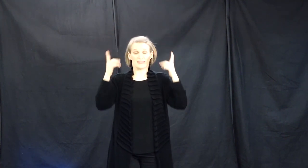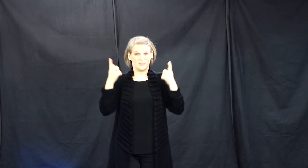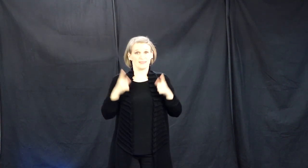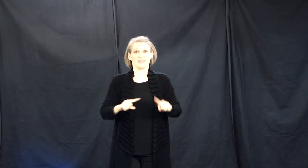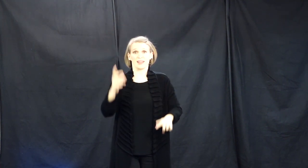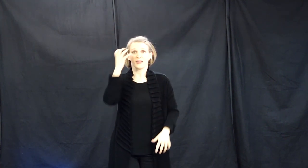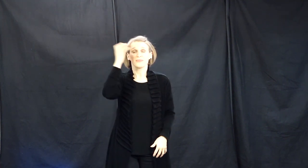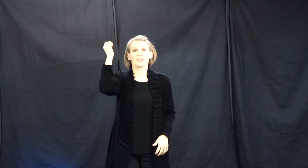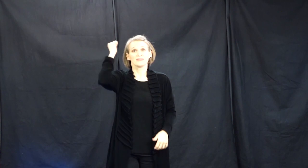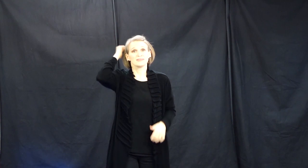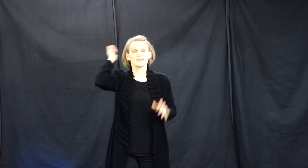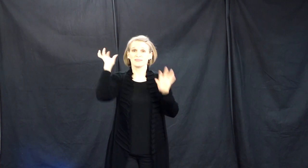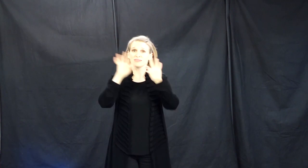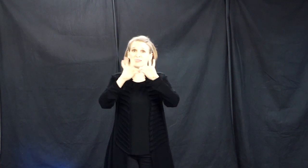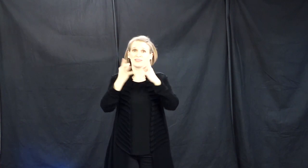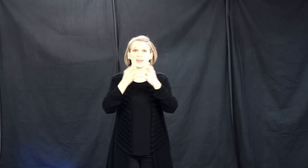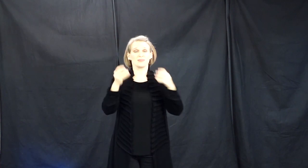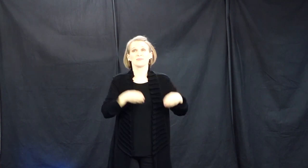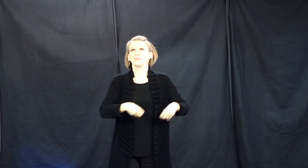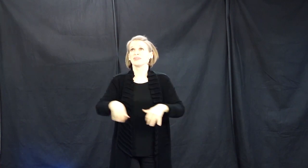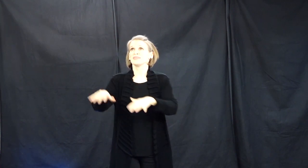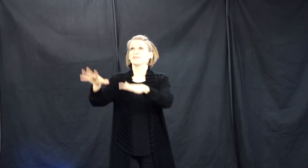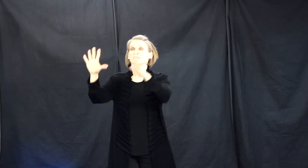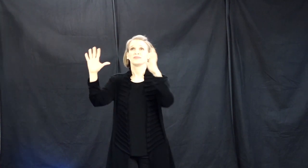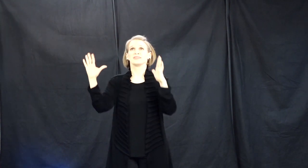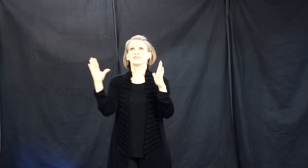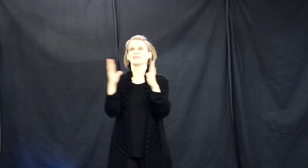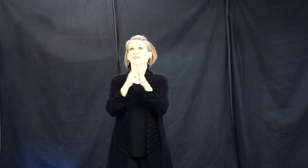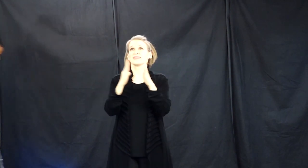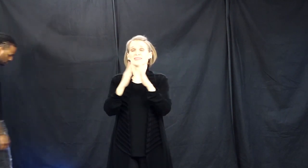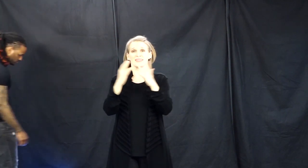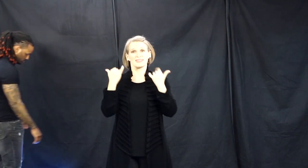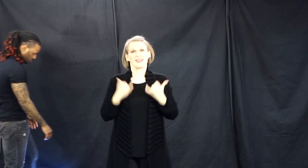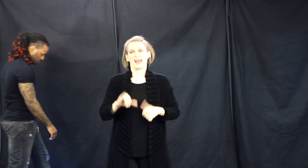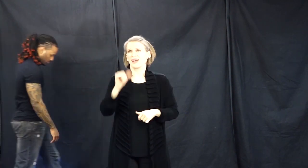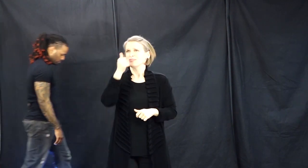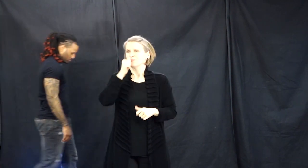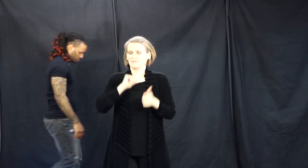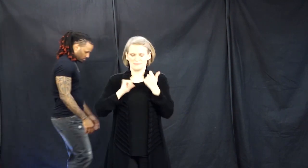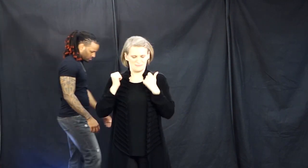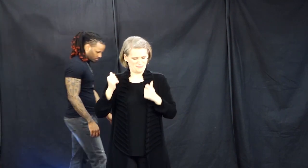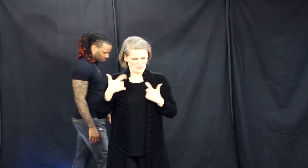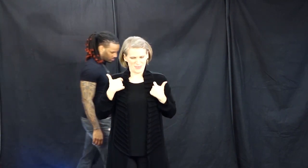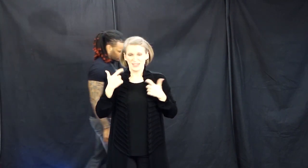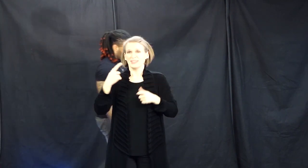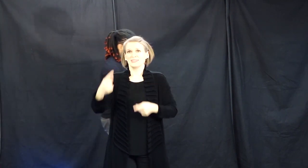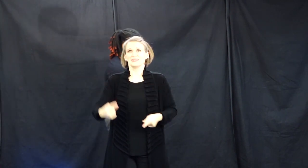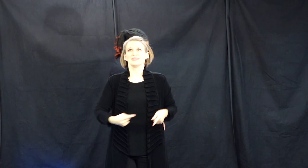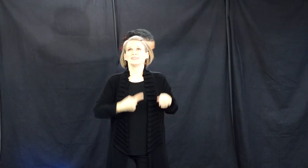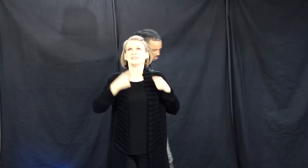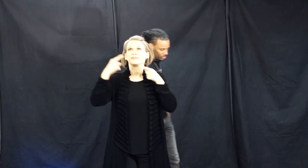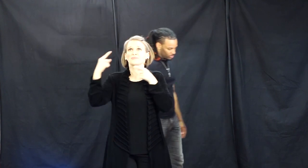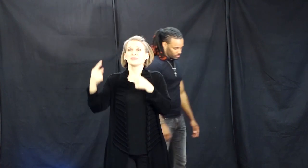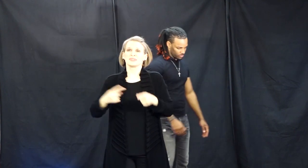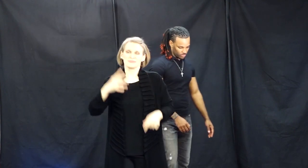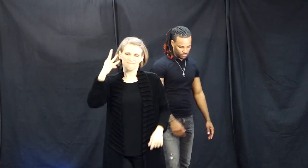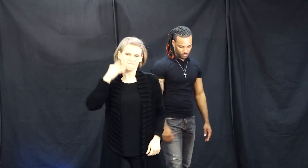The Hamiltons move uptown and learn to live with the unimaginable.